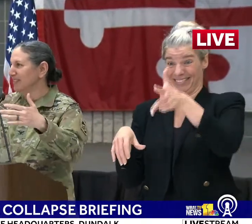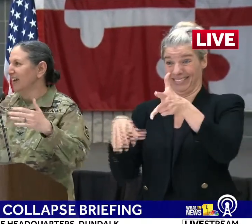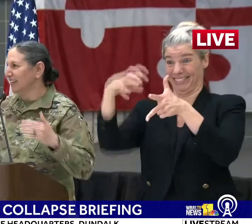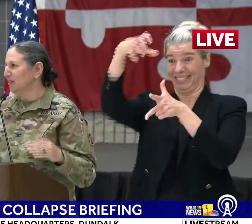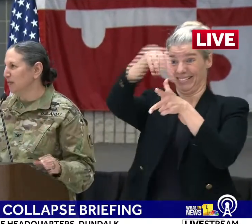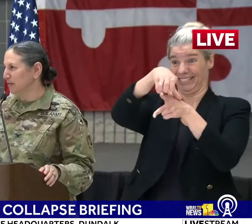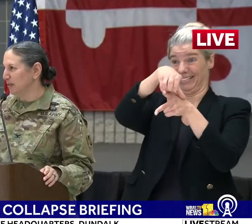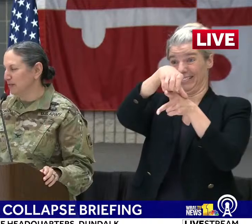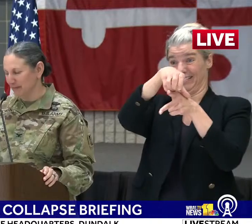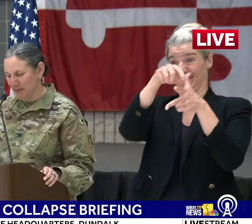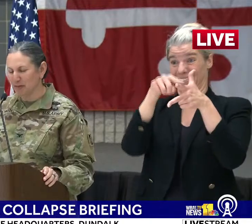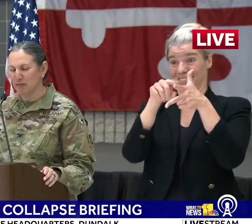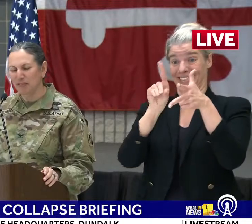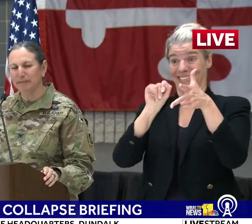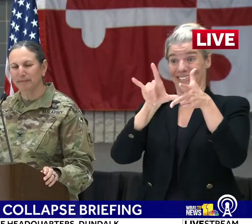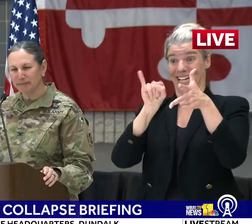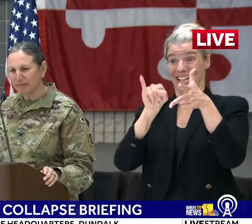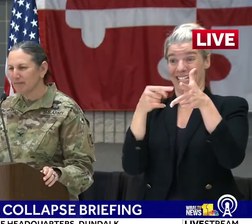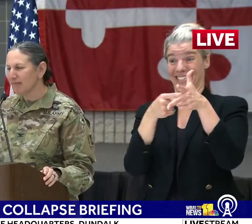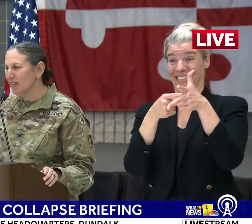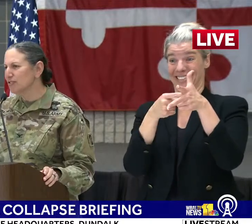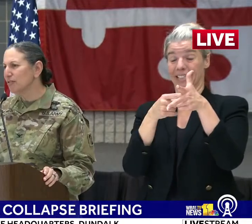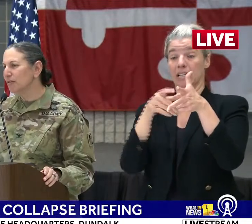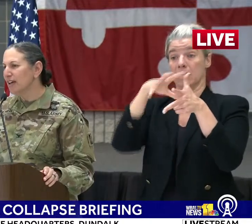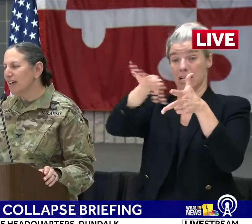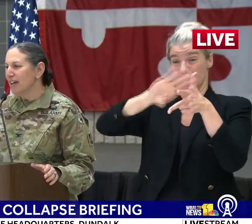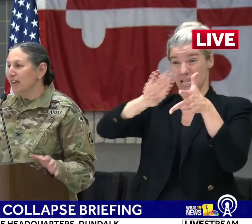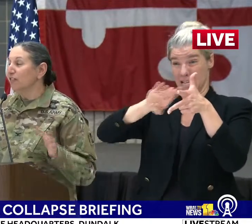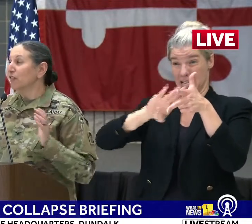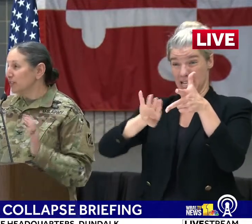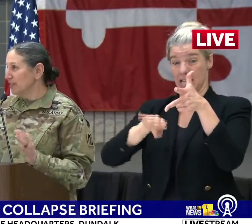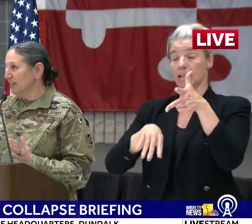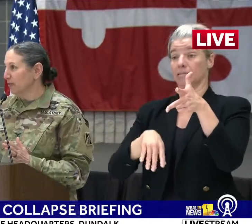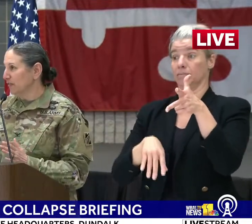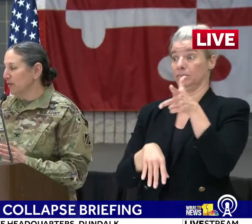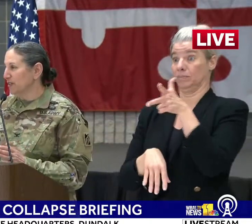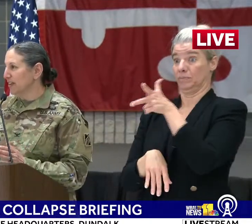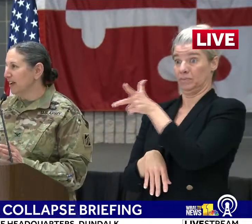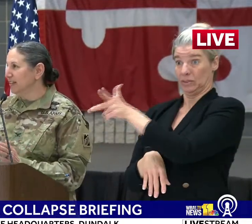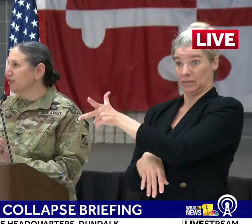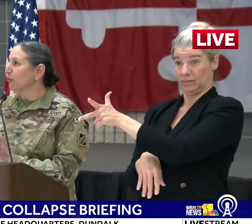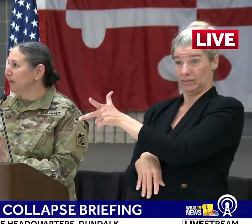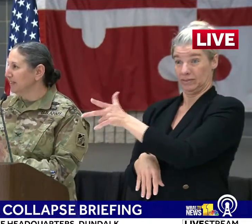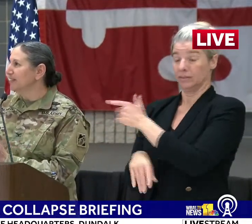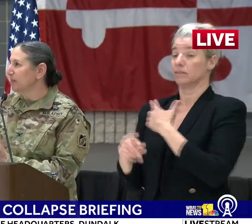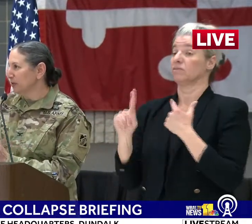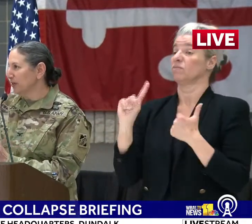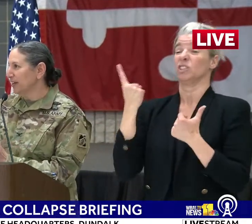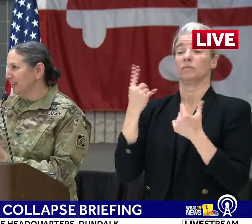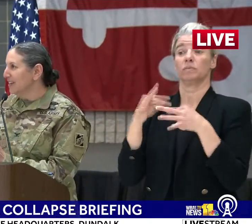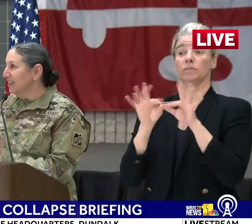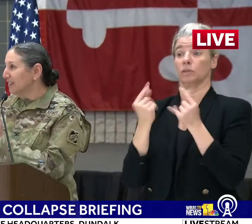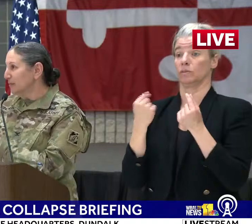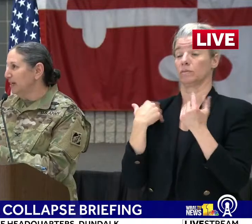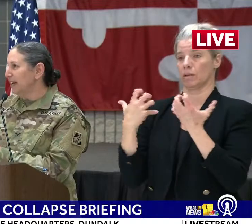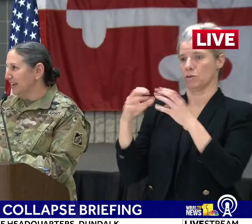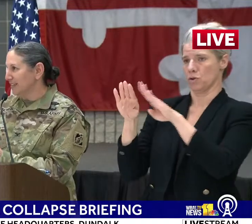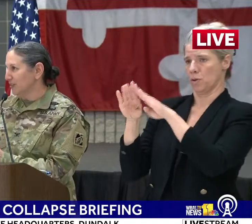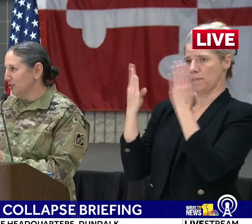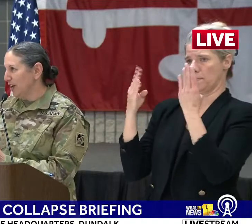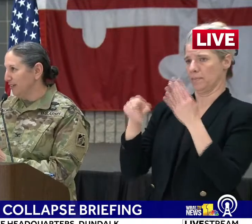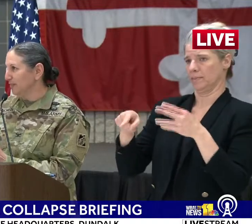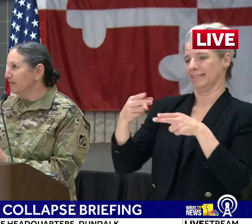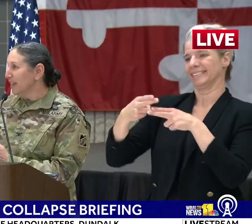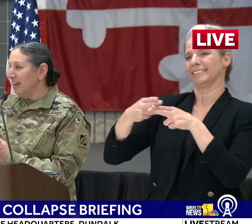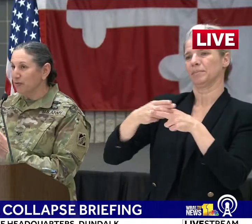what's going to happen to the dolly when we remove it? So the first thing that we're focused on is opening the temporary